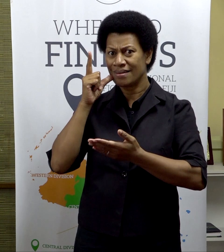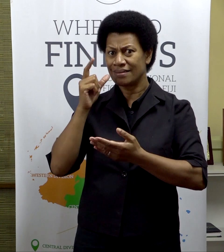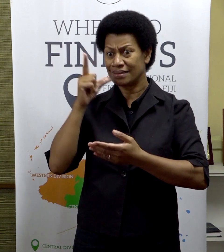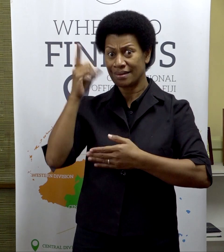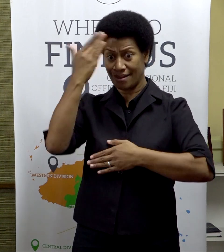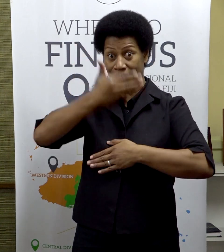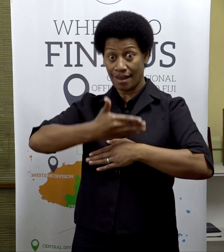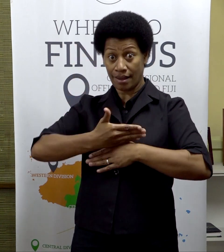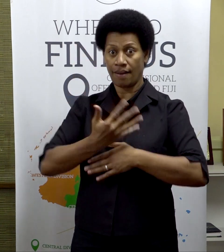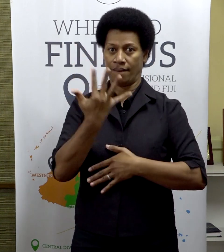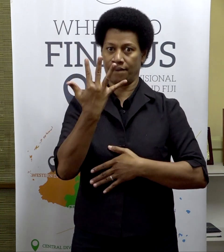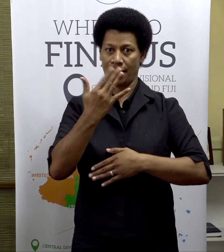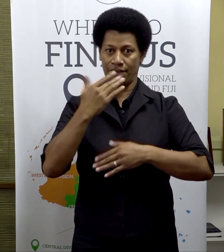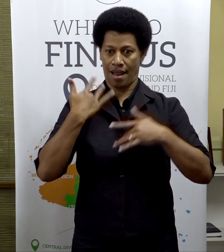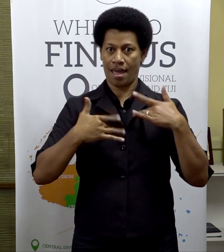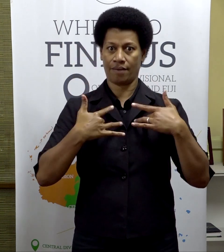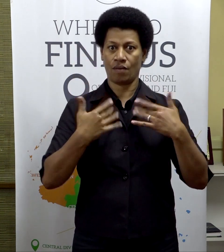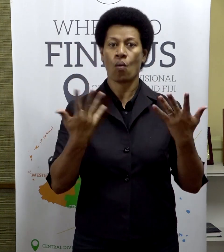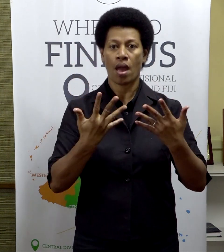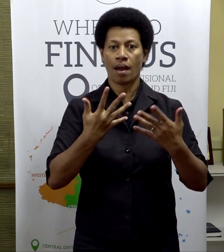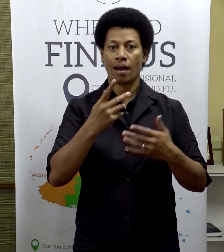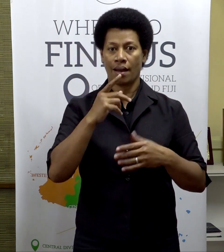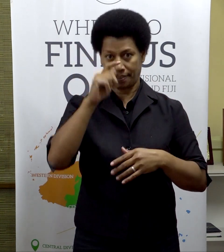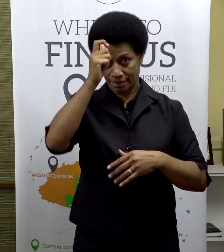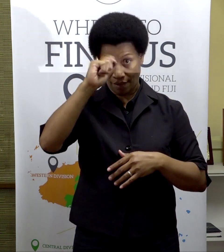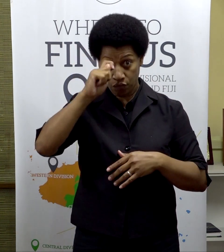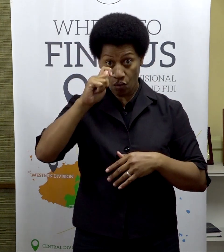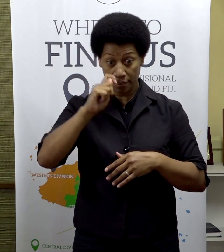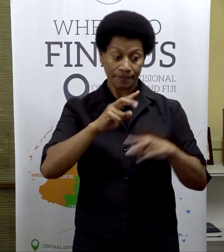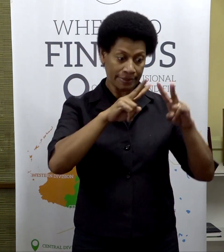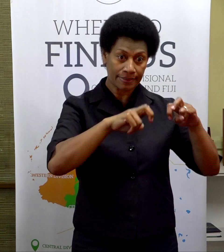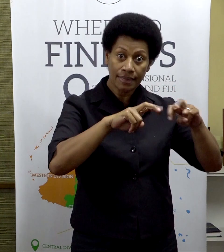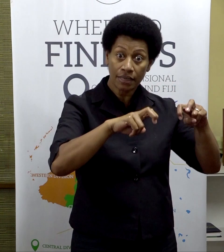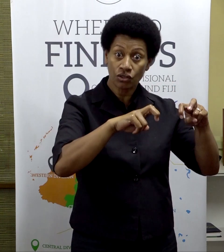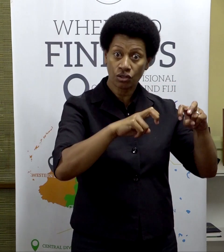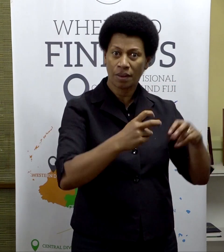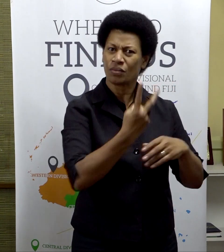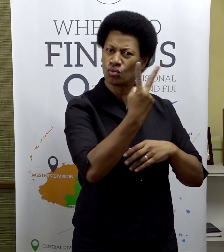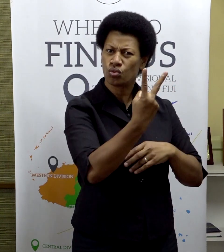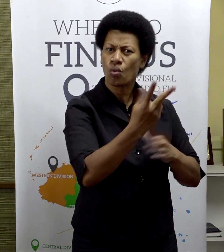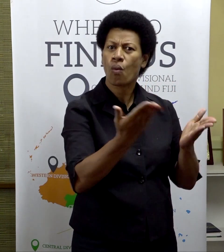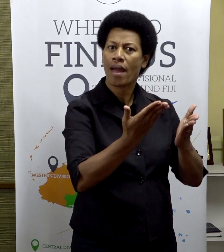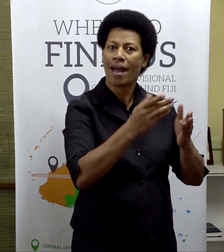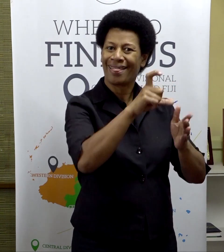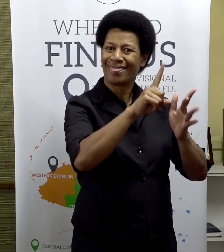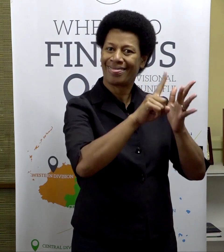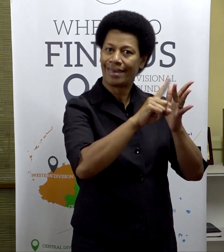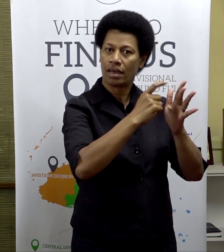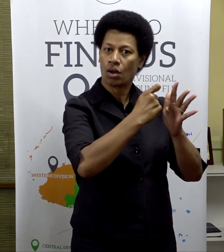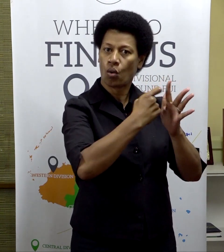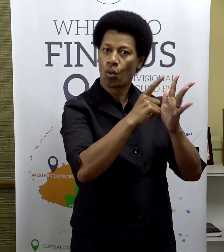managed to save 5 lives in Tavua, while search is still on for the 2 in Vikombia, and 2